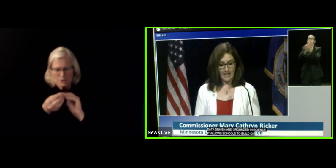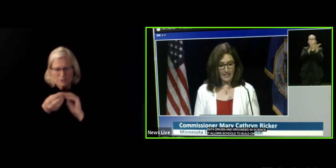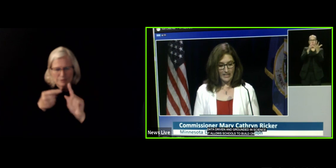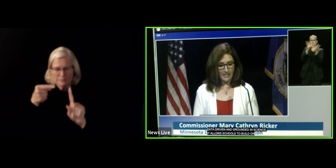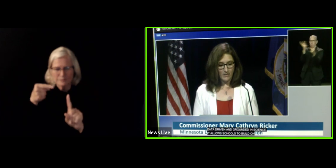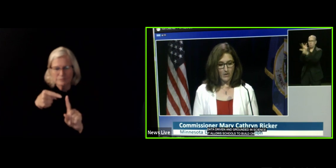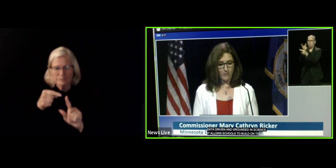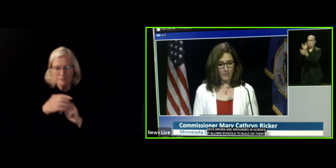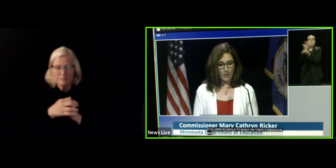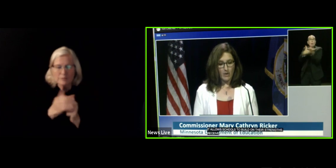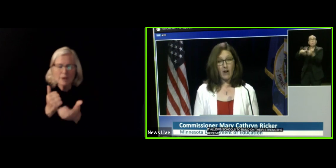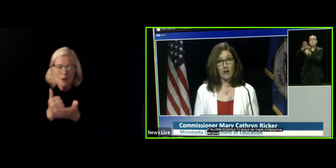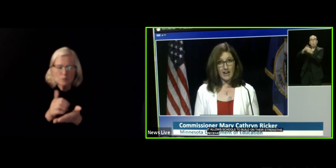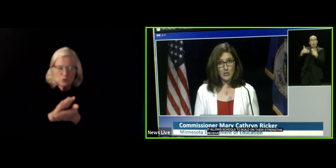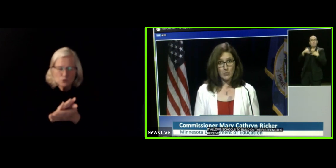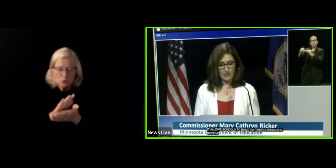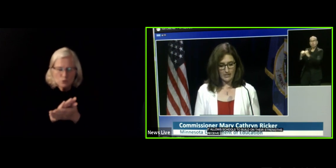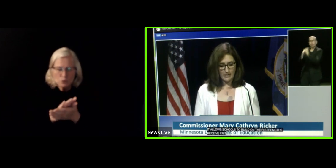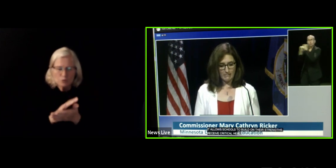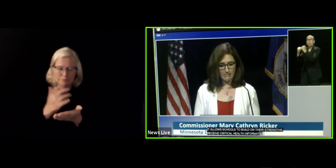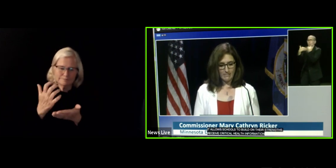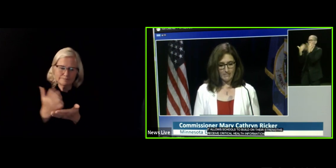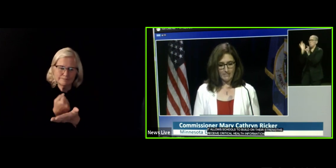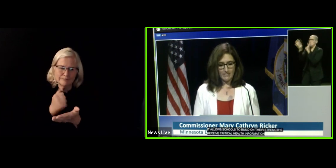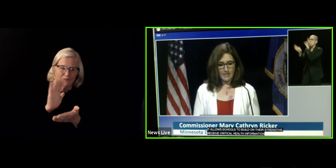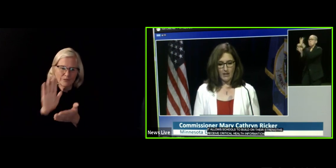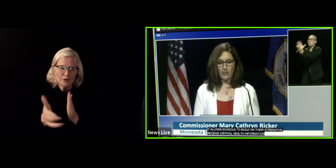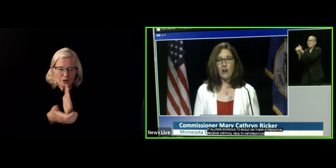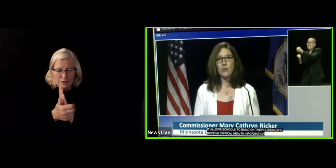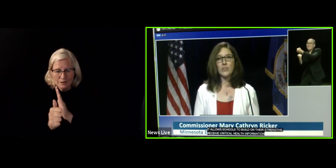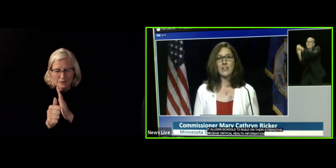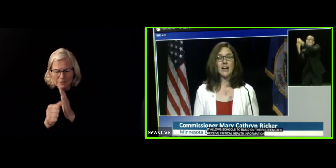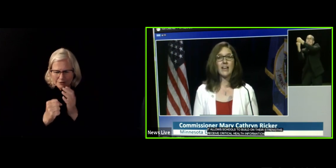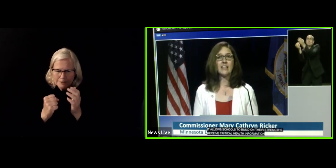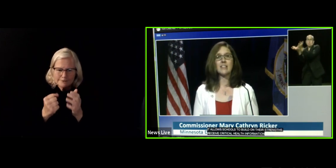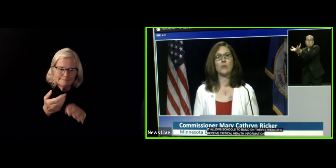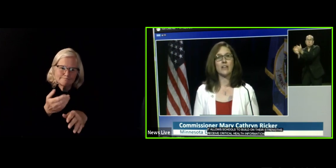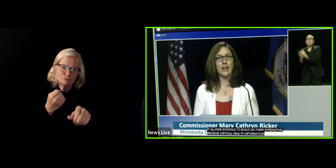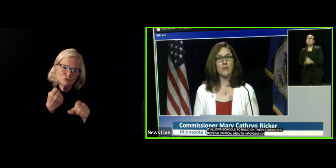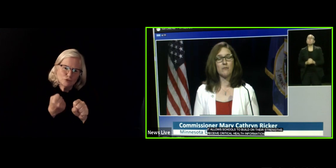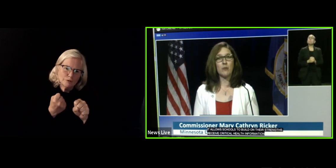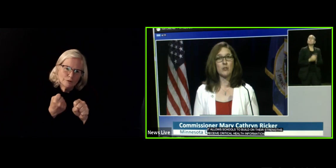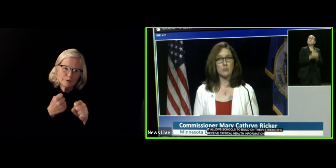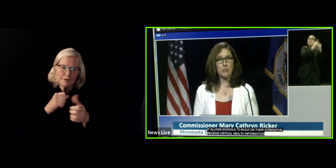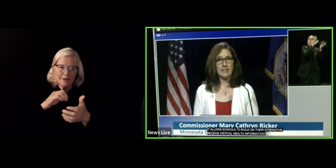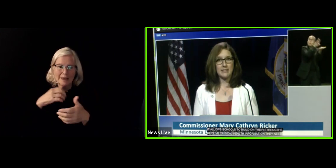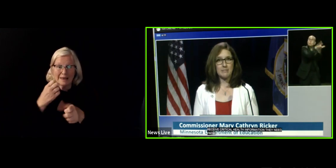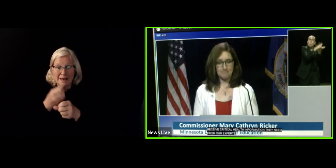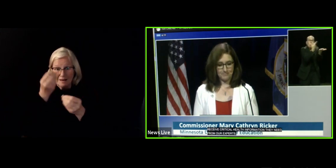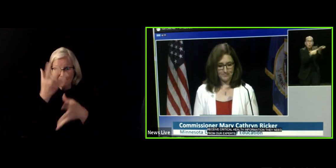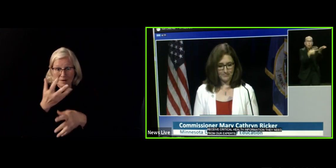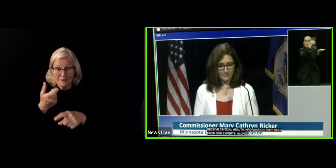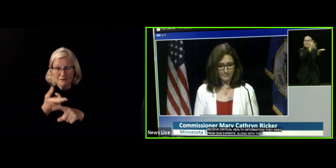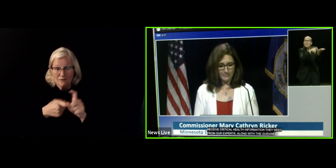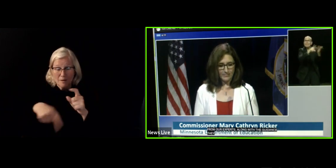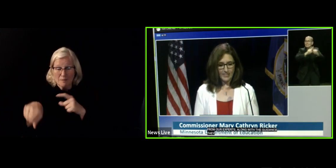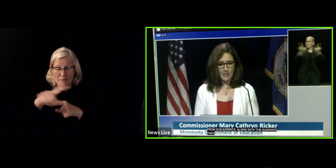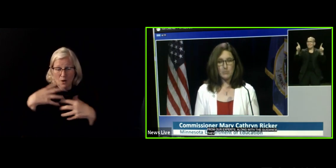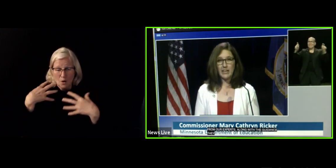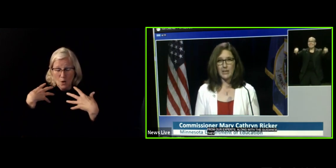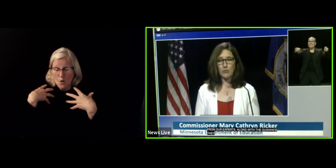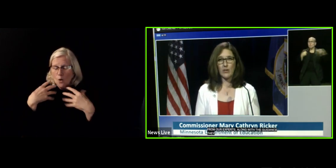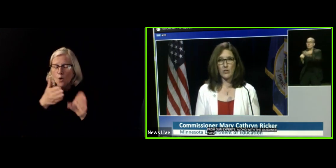they need from our experts, along with the guidance they will get from our department.